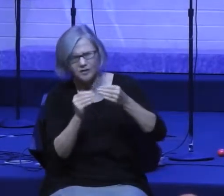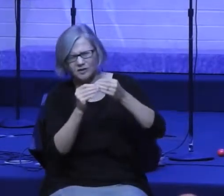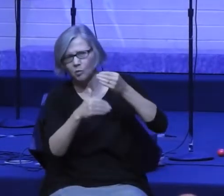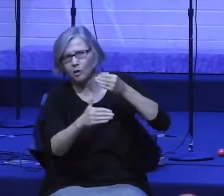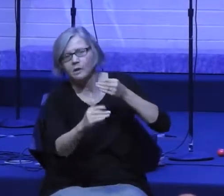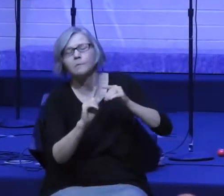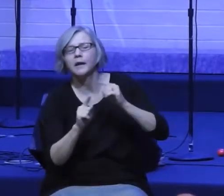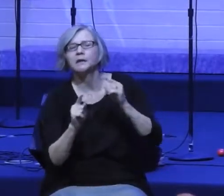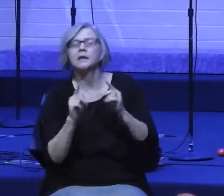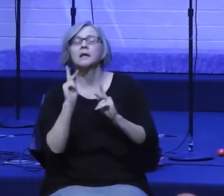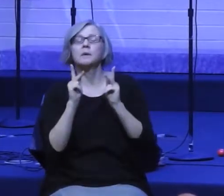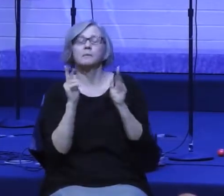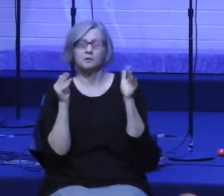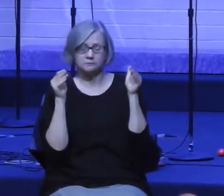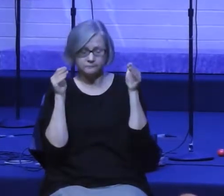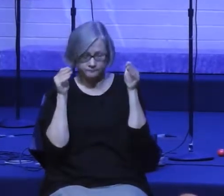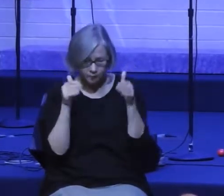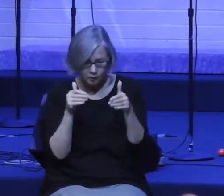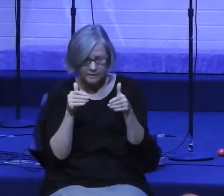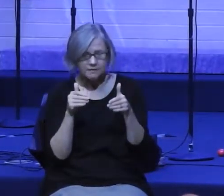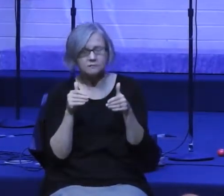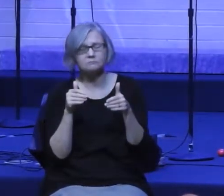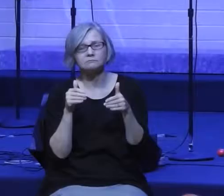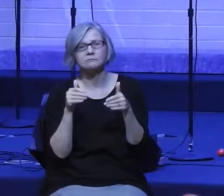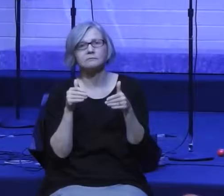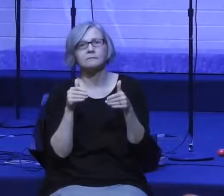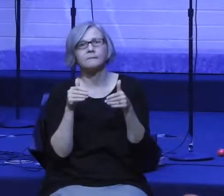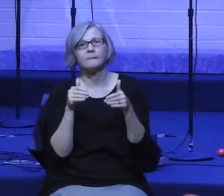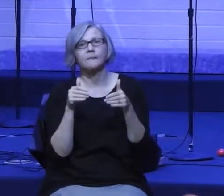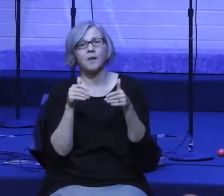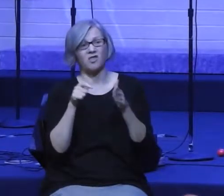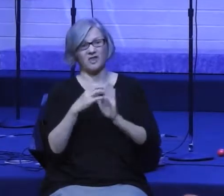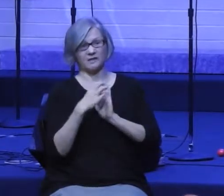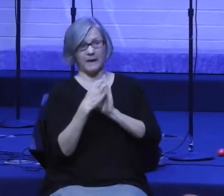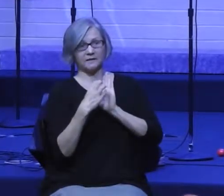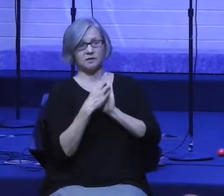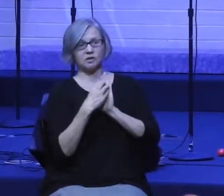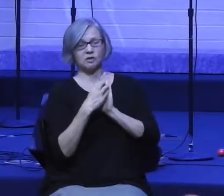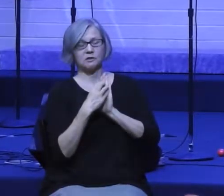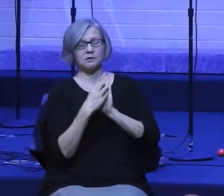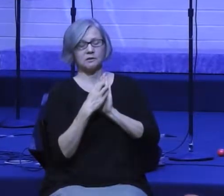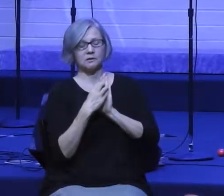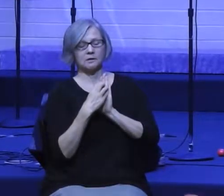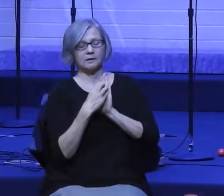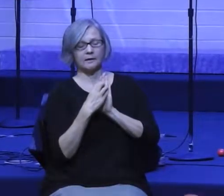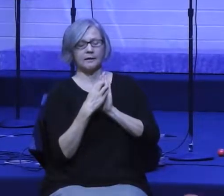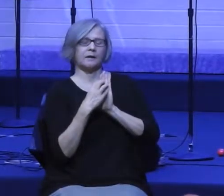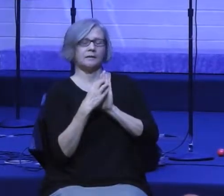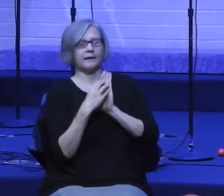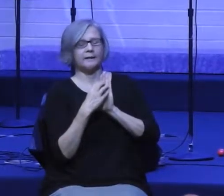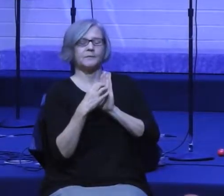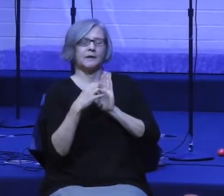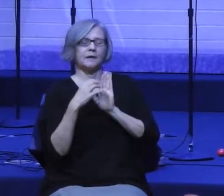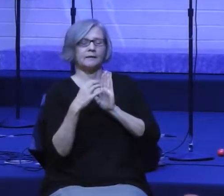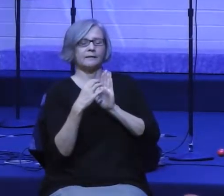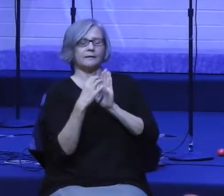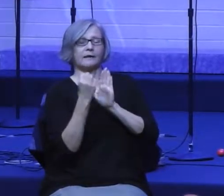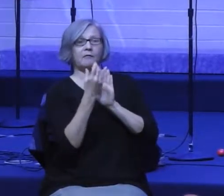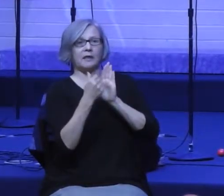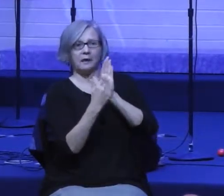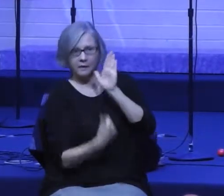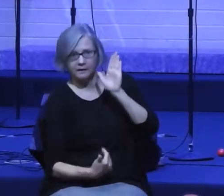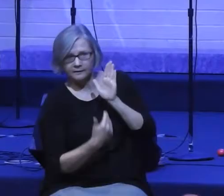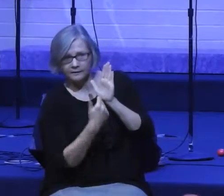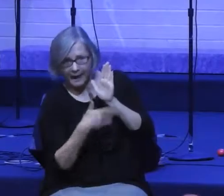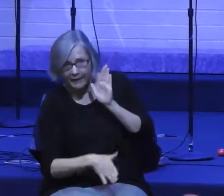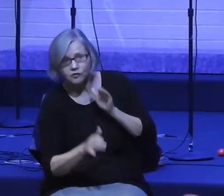about serving a government, he's been talking about having healthy relationships as Christians, and now we've come to his closing